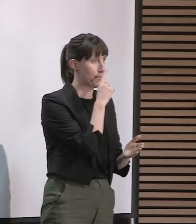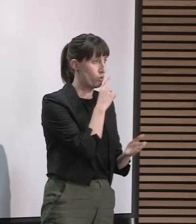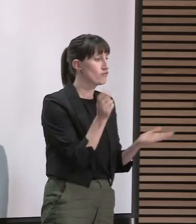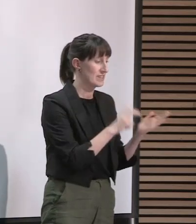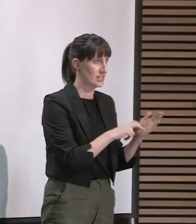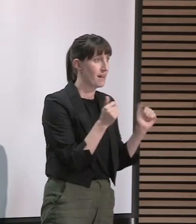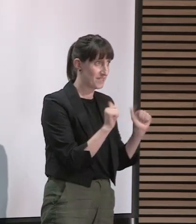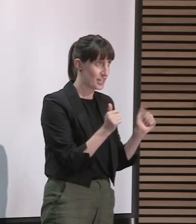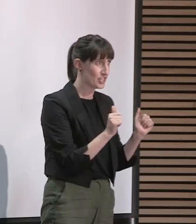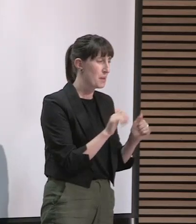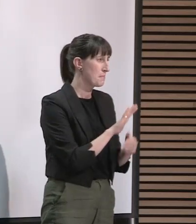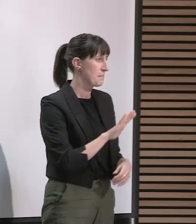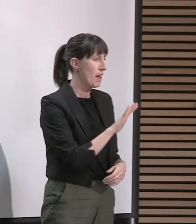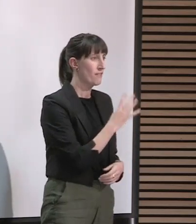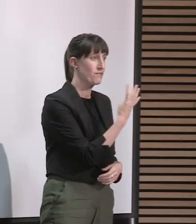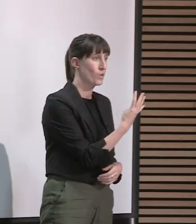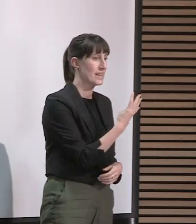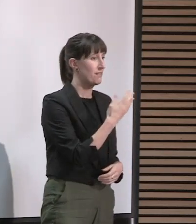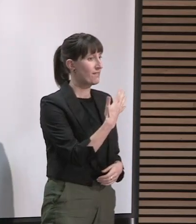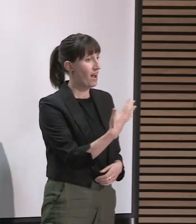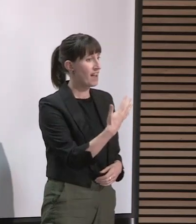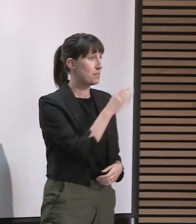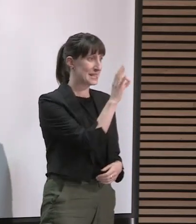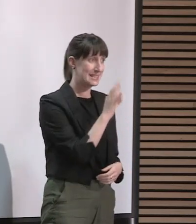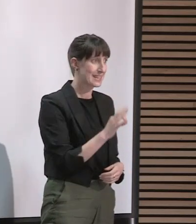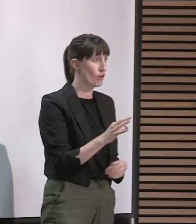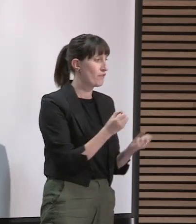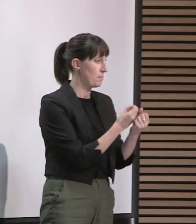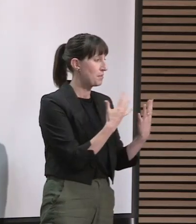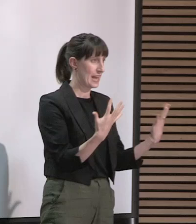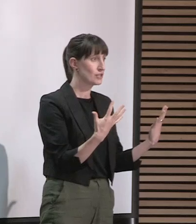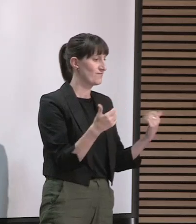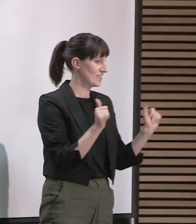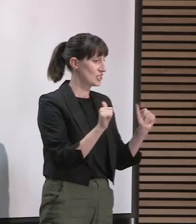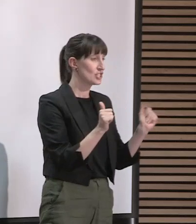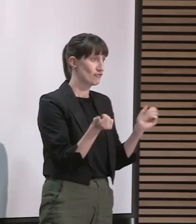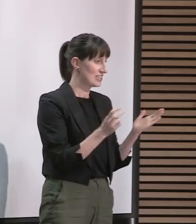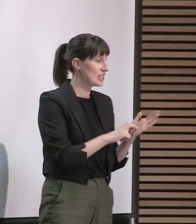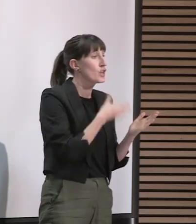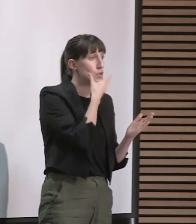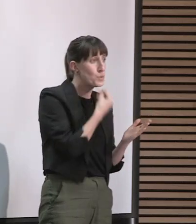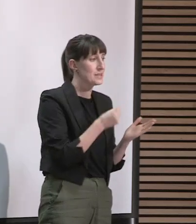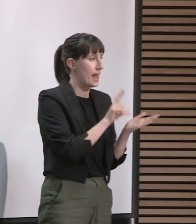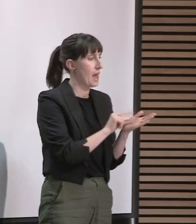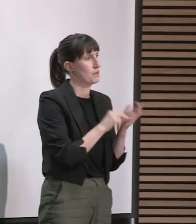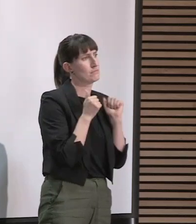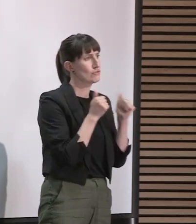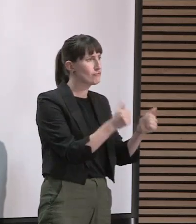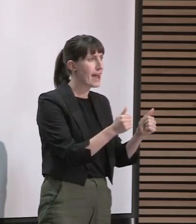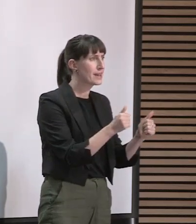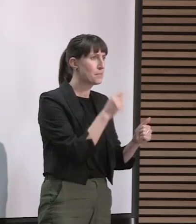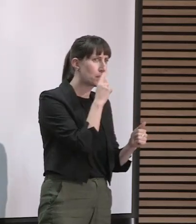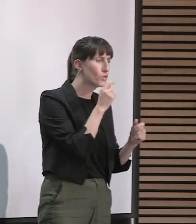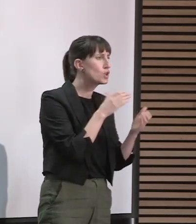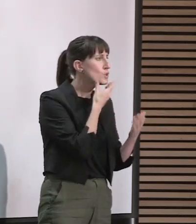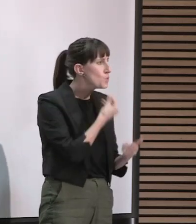the population 15 and over. It's great to see this high level of uptake and the awareness that is there of the value